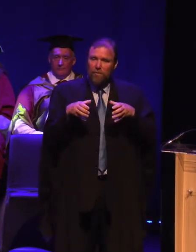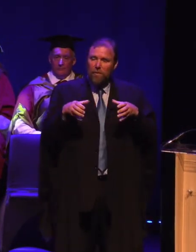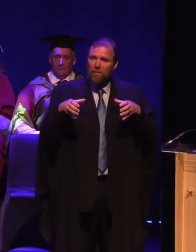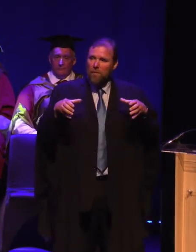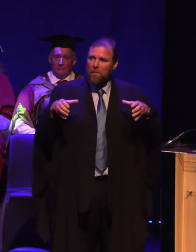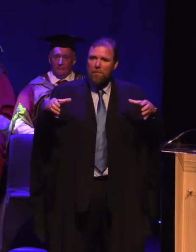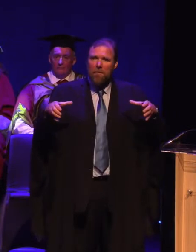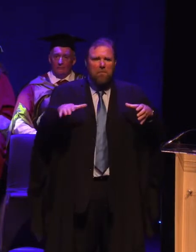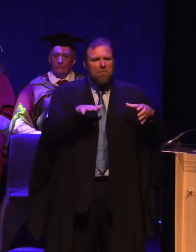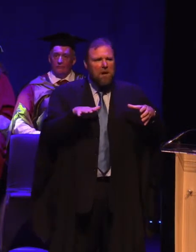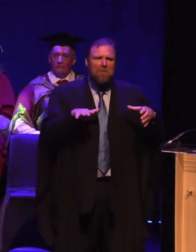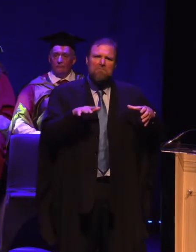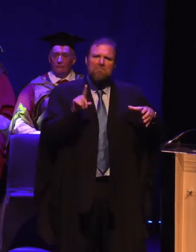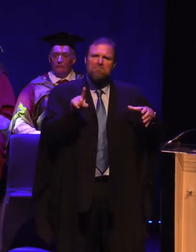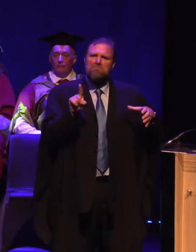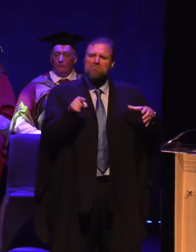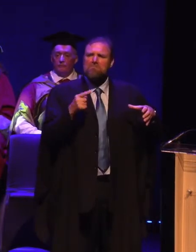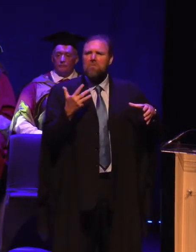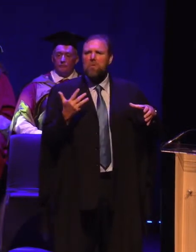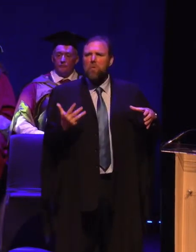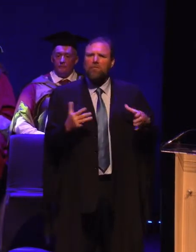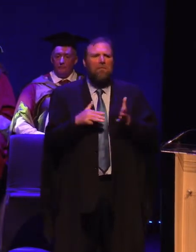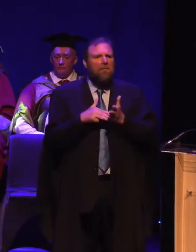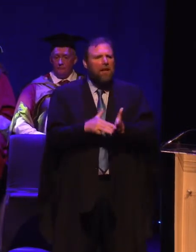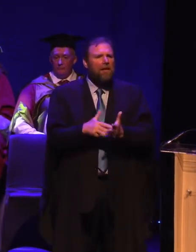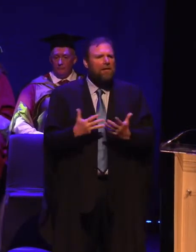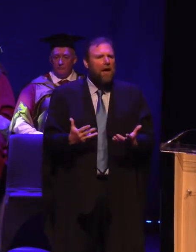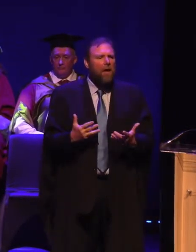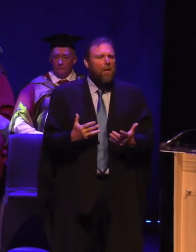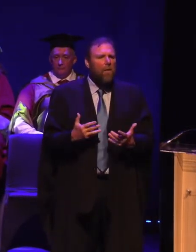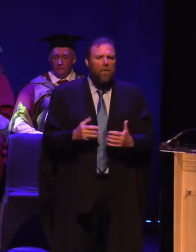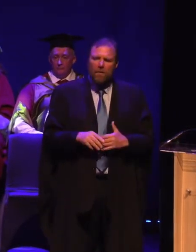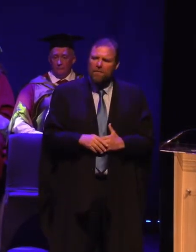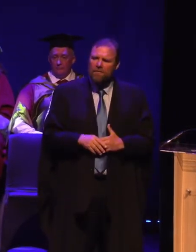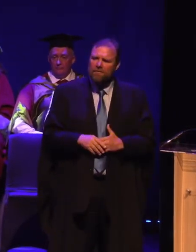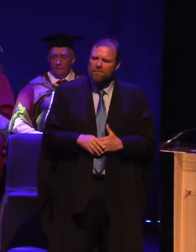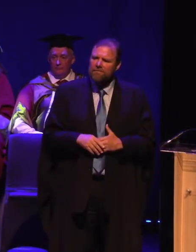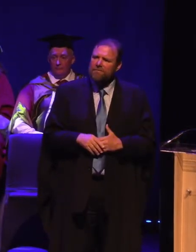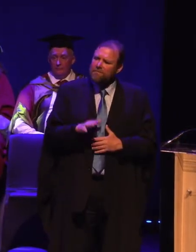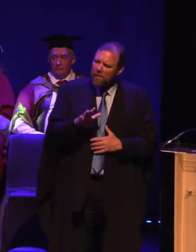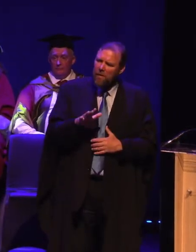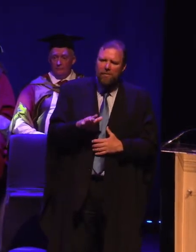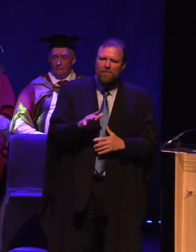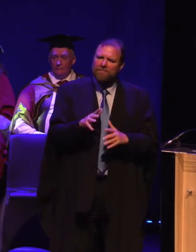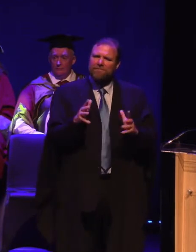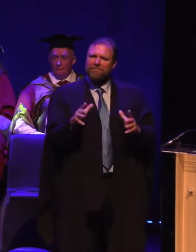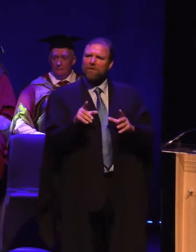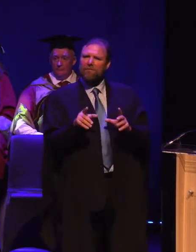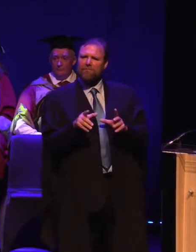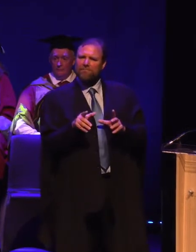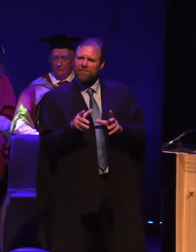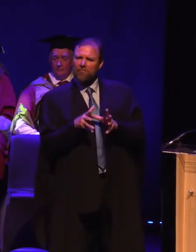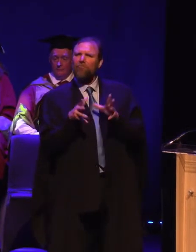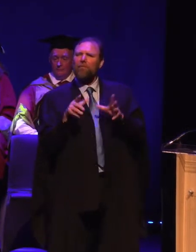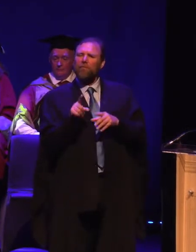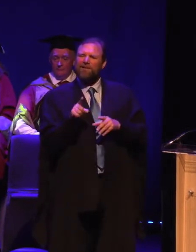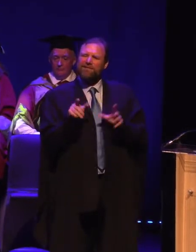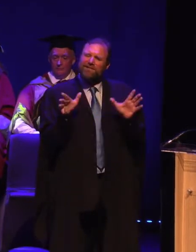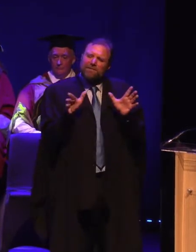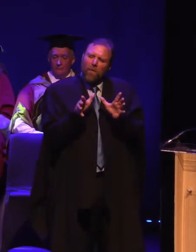million all across the globe. So it's not exclusive, but it's still a pretty small